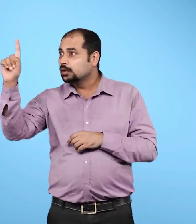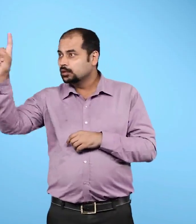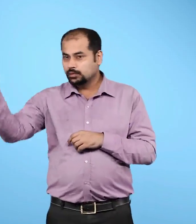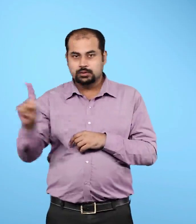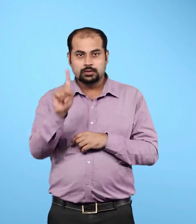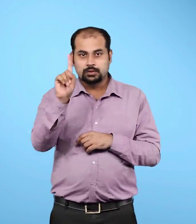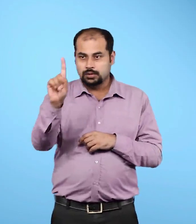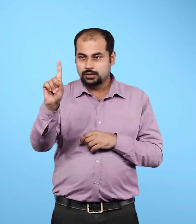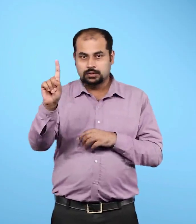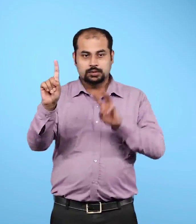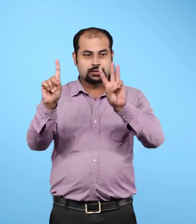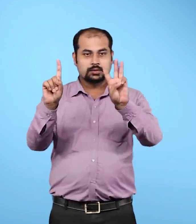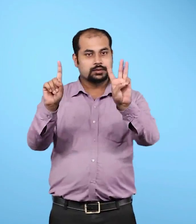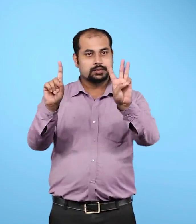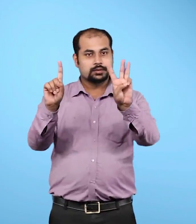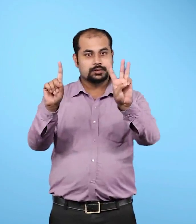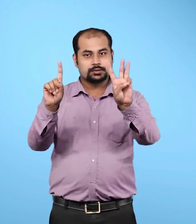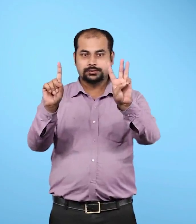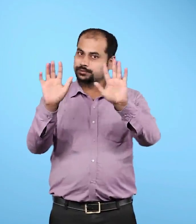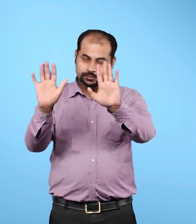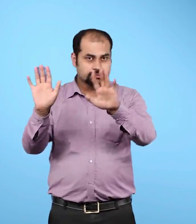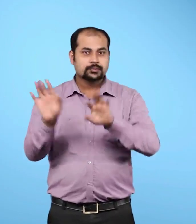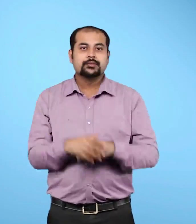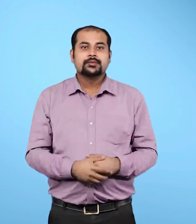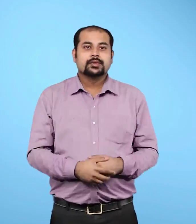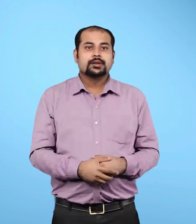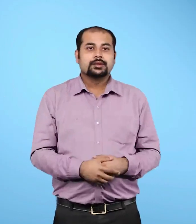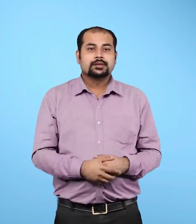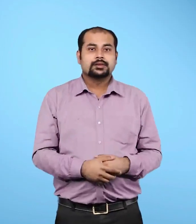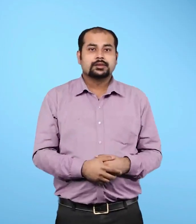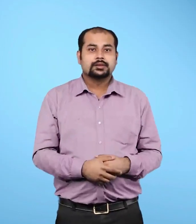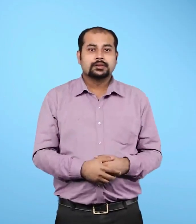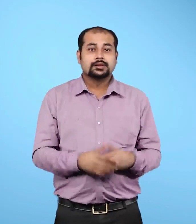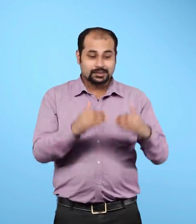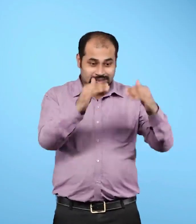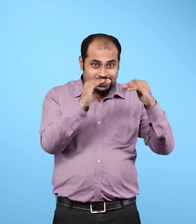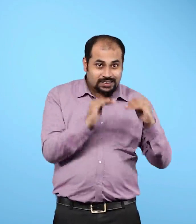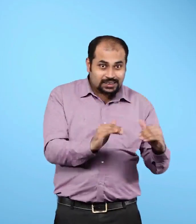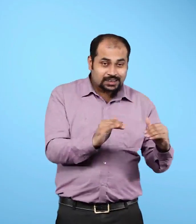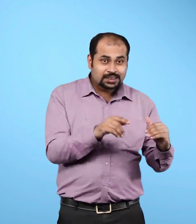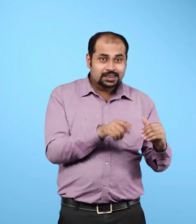2, number 7 is written and there is minus sign in front of